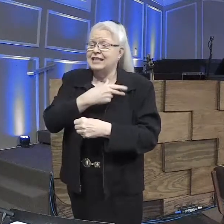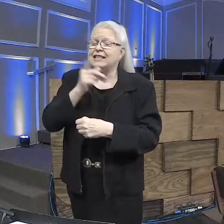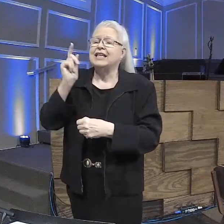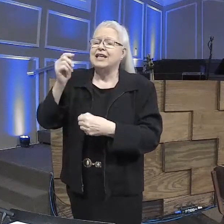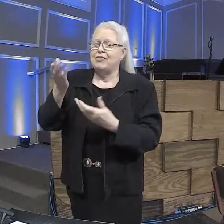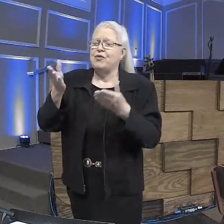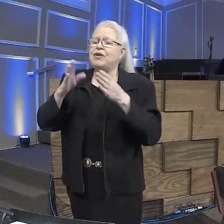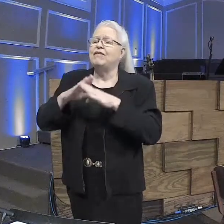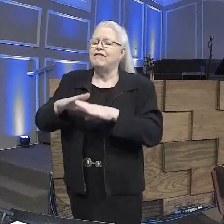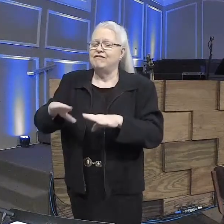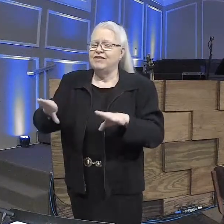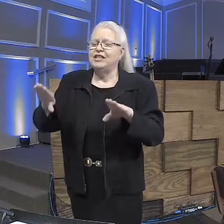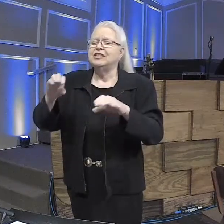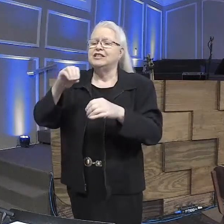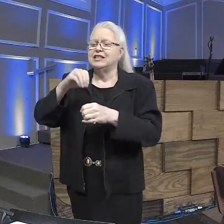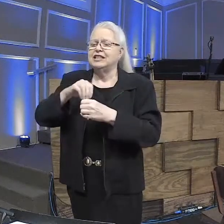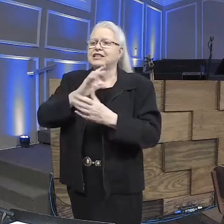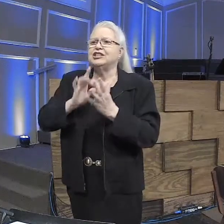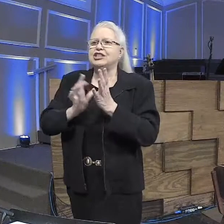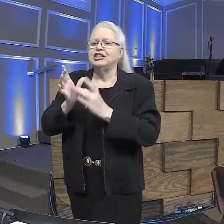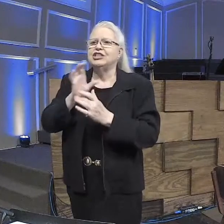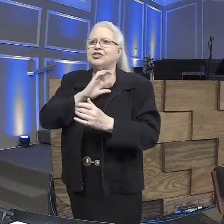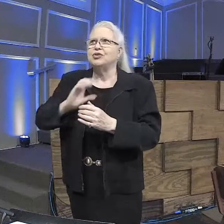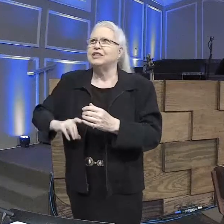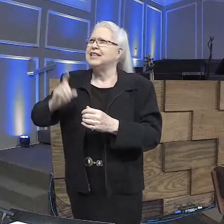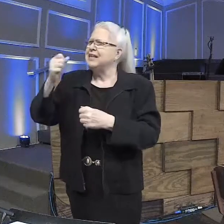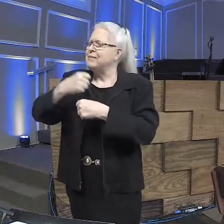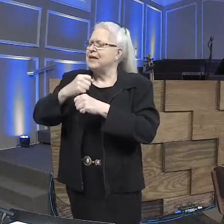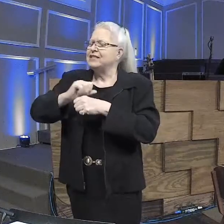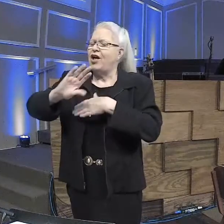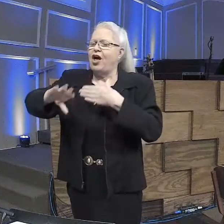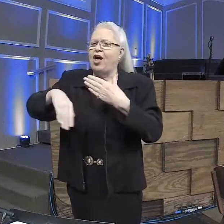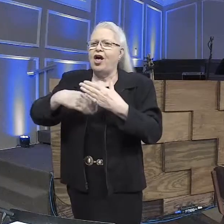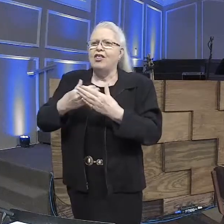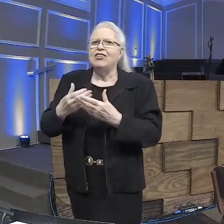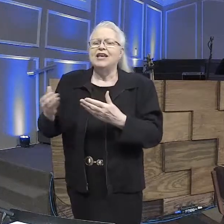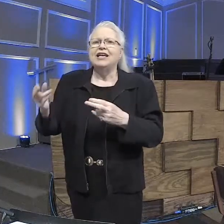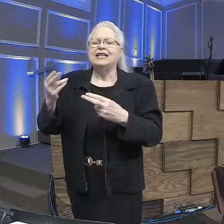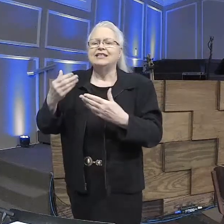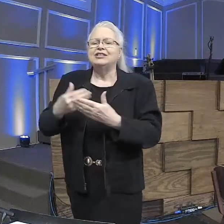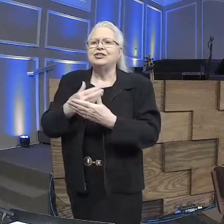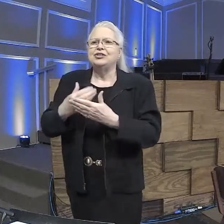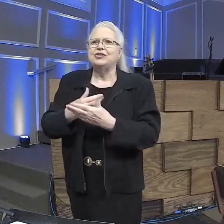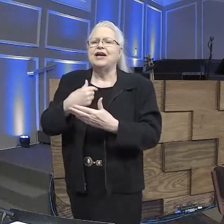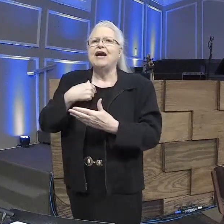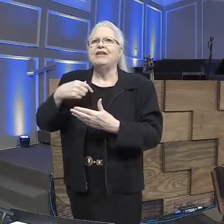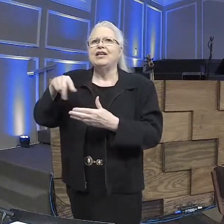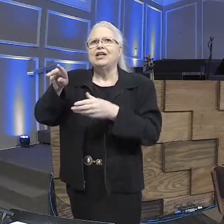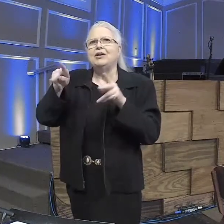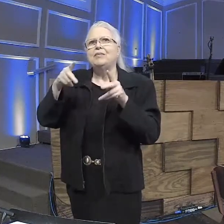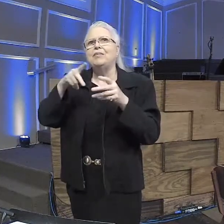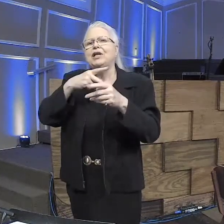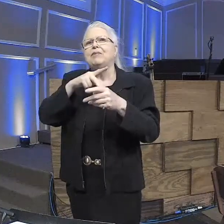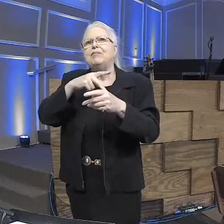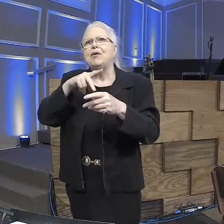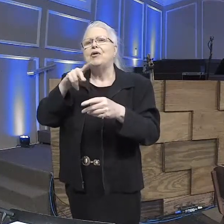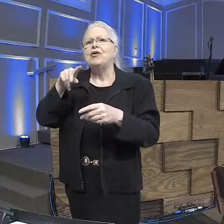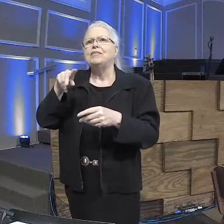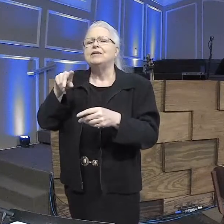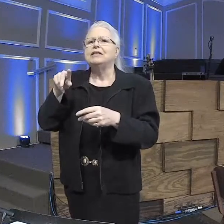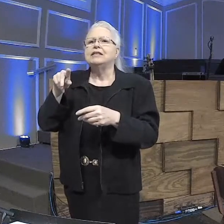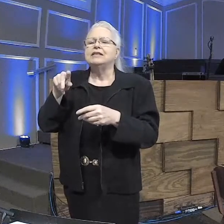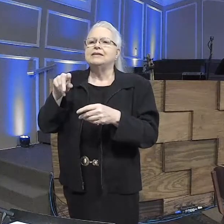things new. I used to use a little poem that I love by Louisa Fletcher